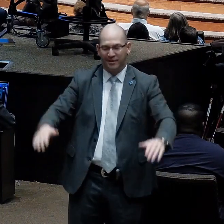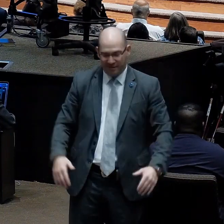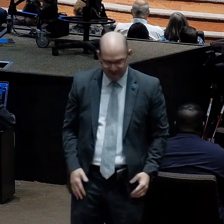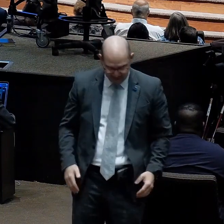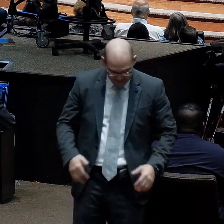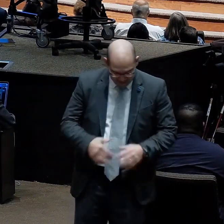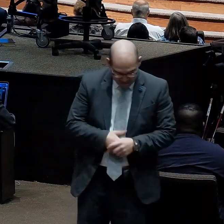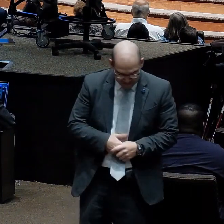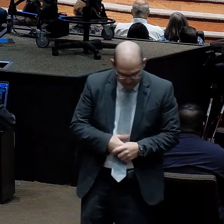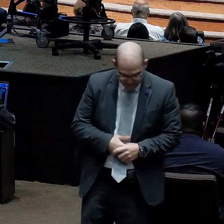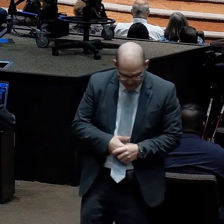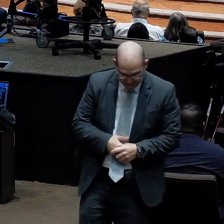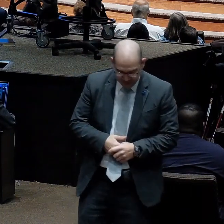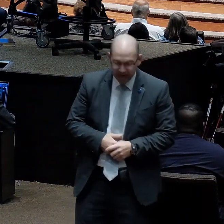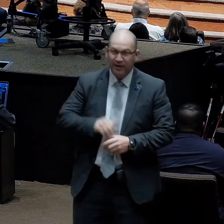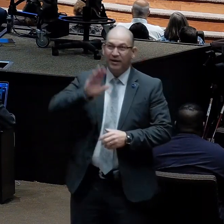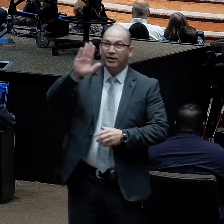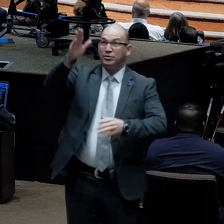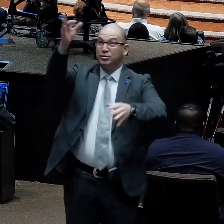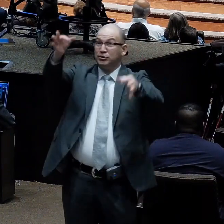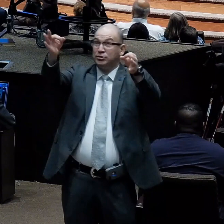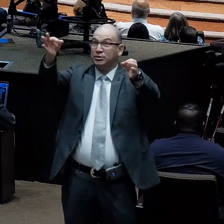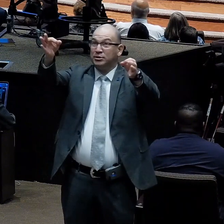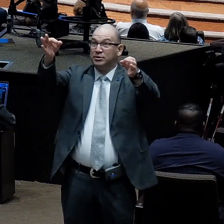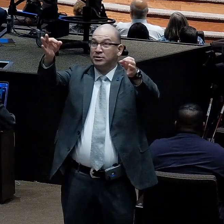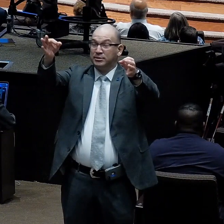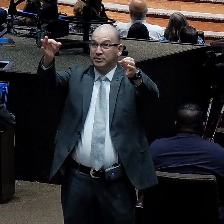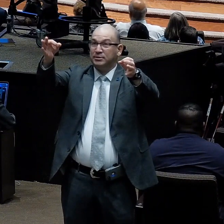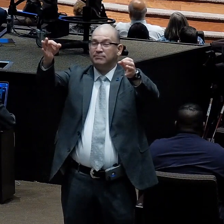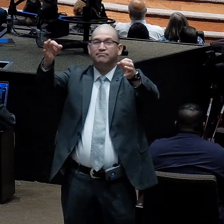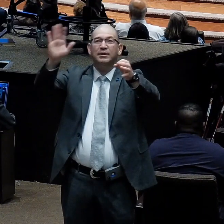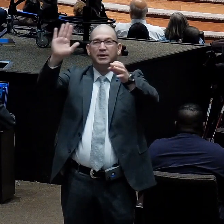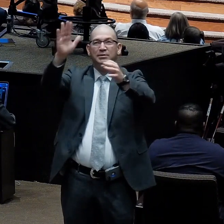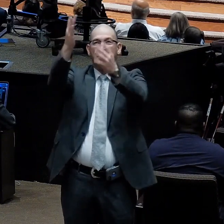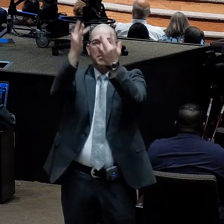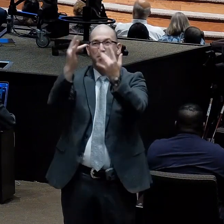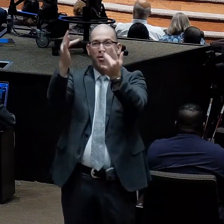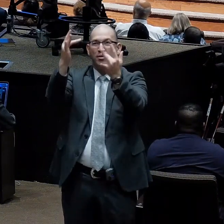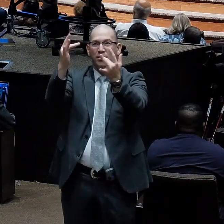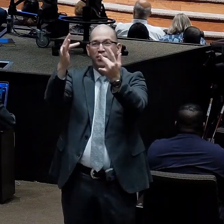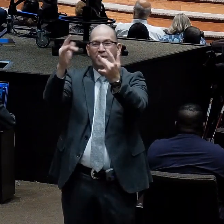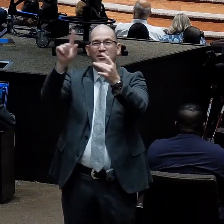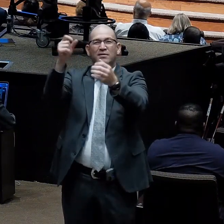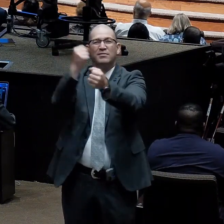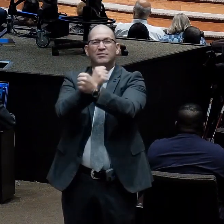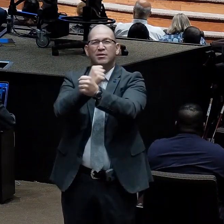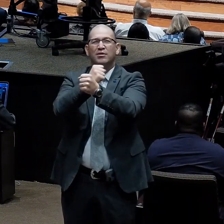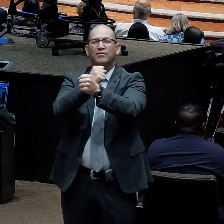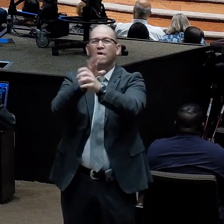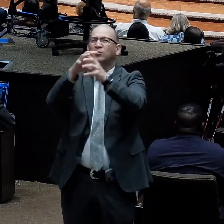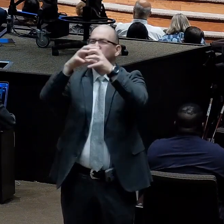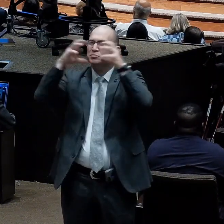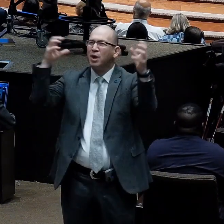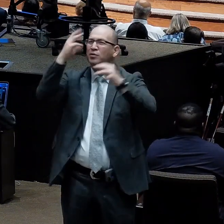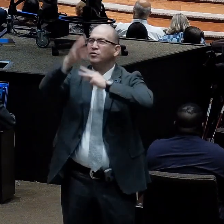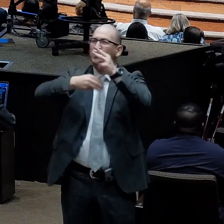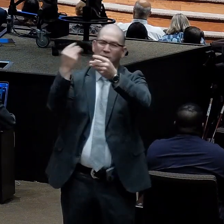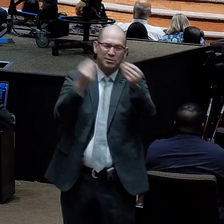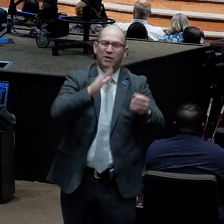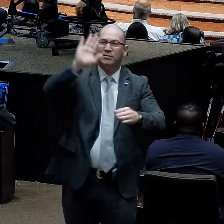He demonstrated his justice by meeting my need. For God so loved the world that he gave his only begotten son.